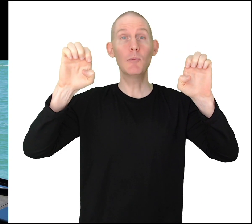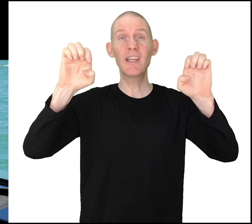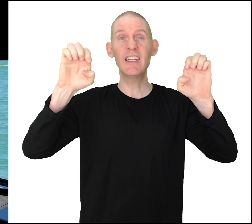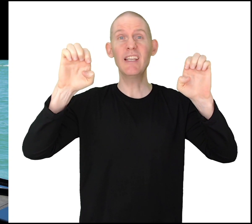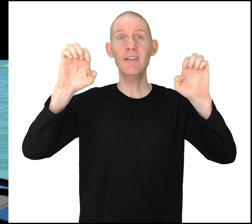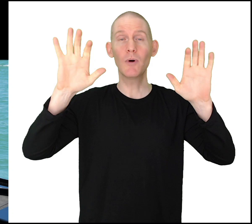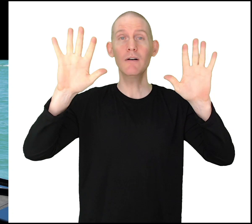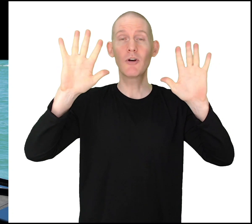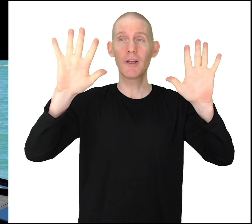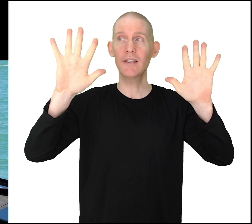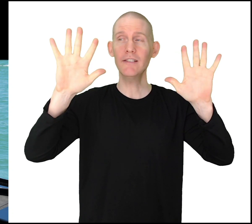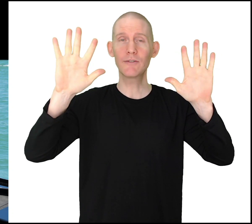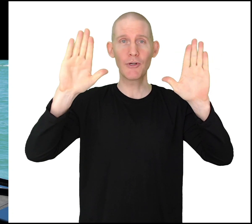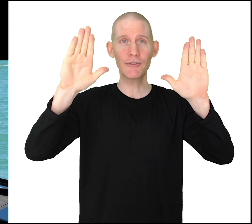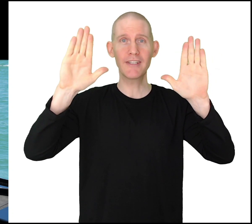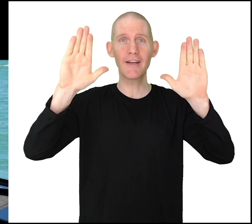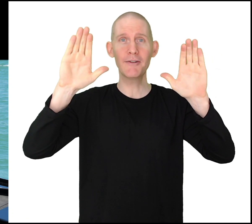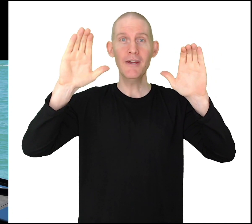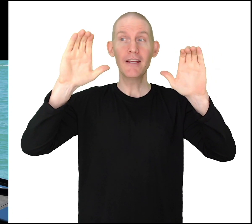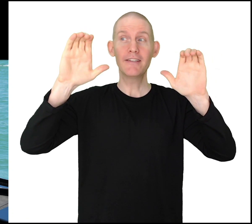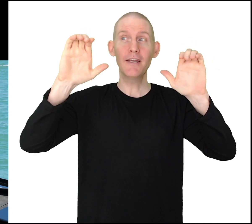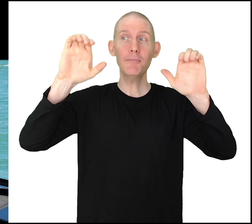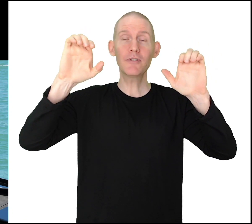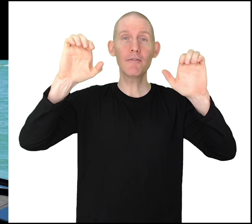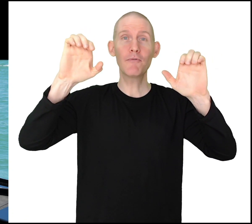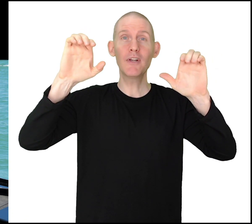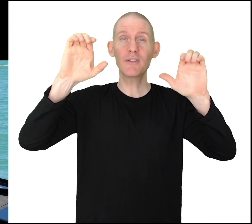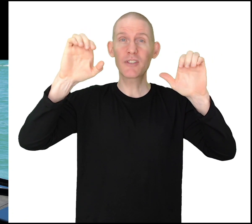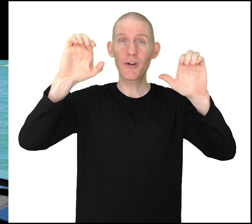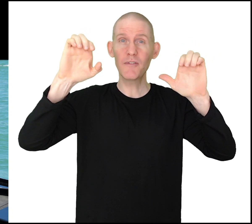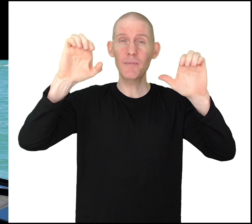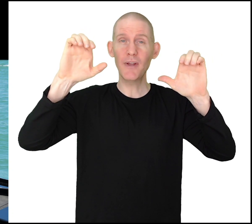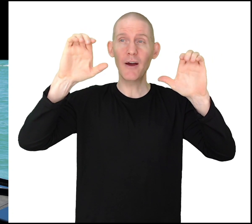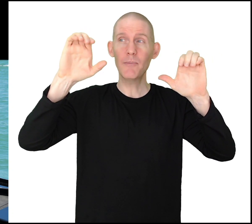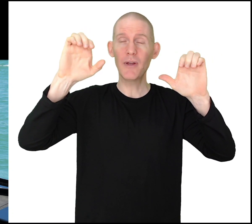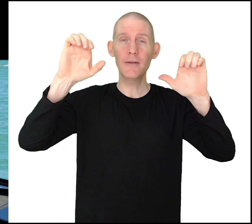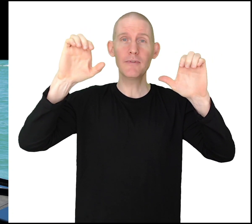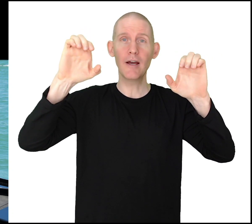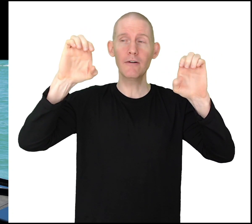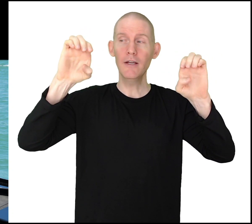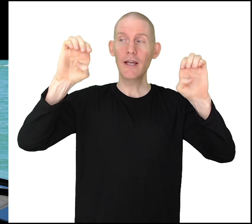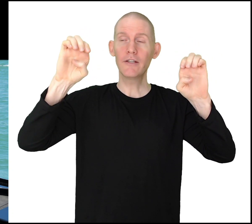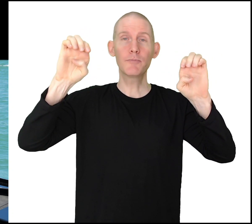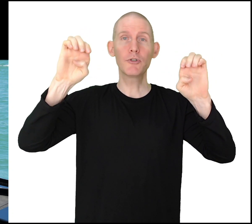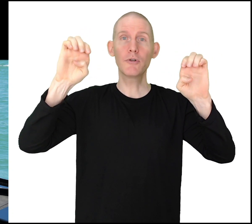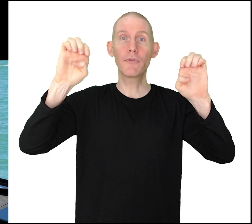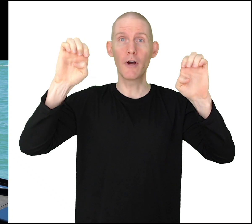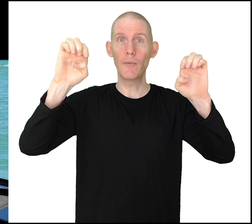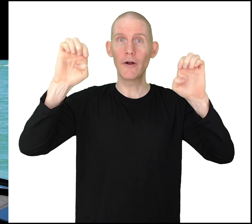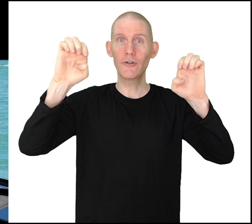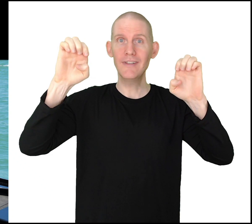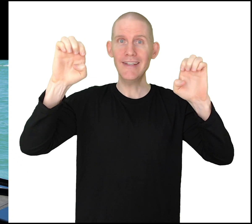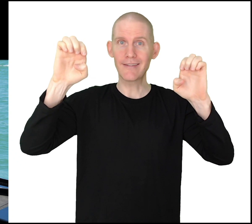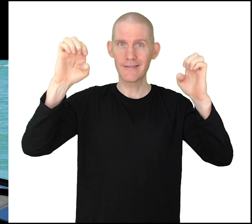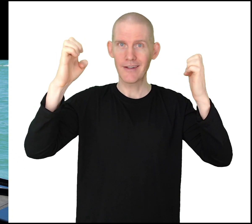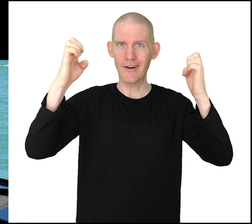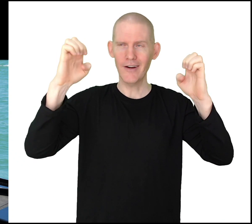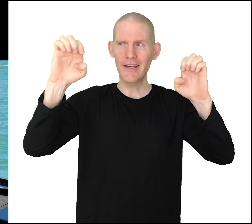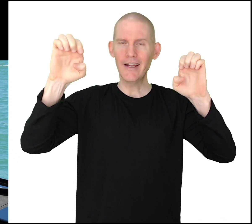make an E? Well, go like this, fingers together, tips of the fingers, curve them down, bend them down, and just put your thumb underneath. All right, now